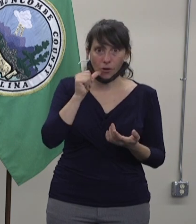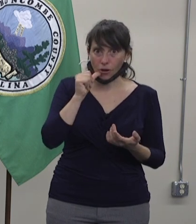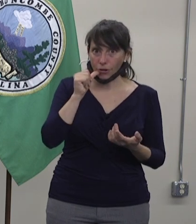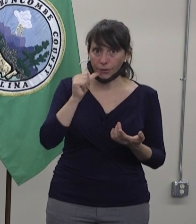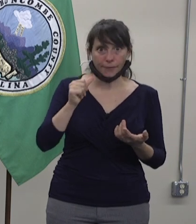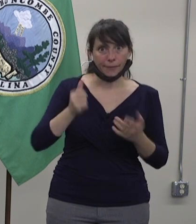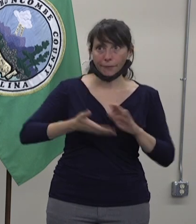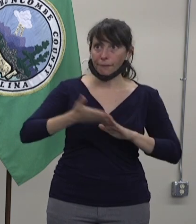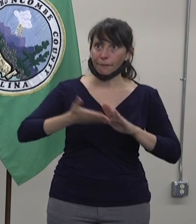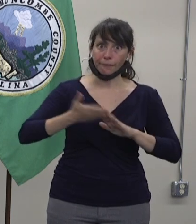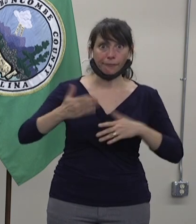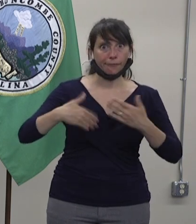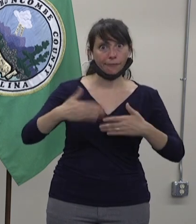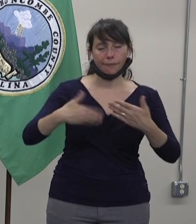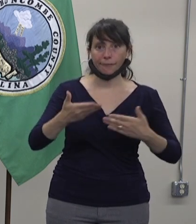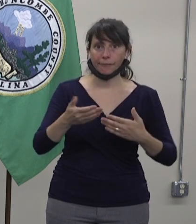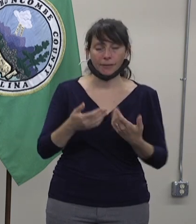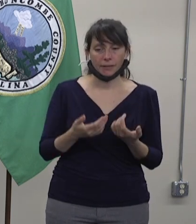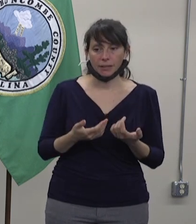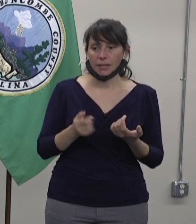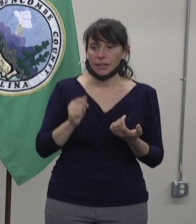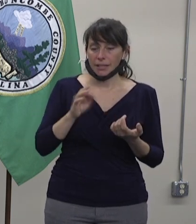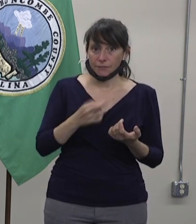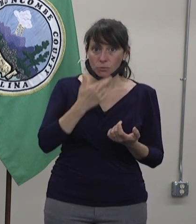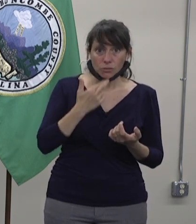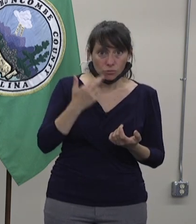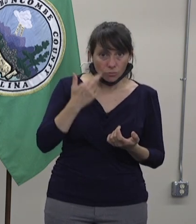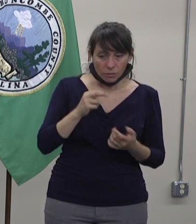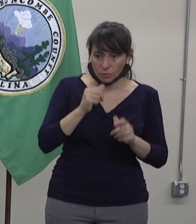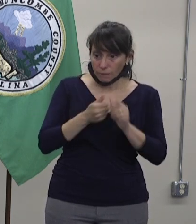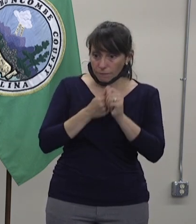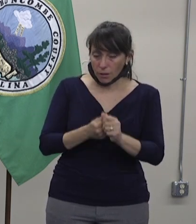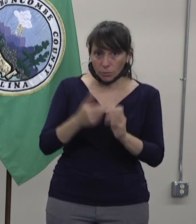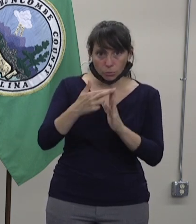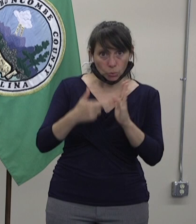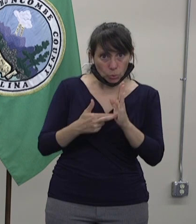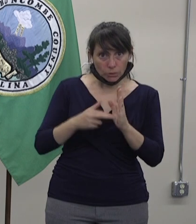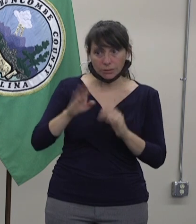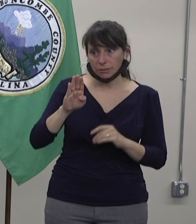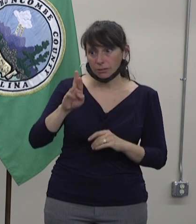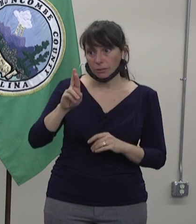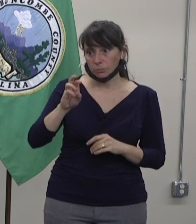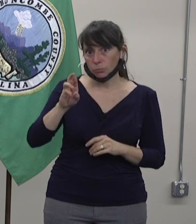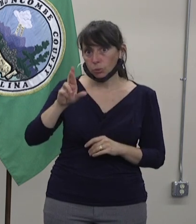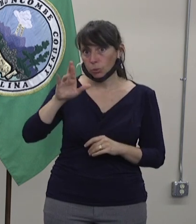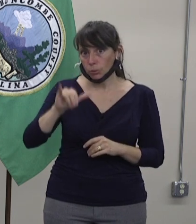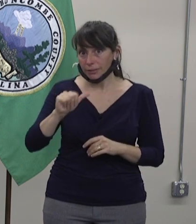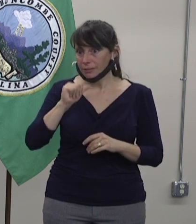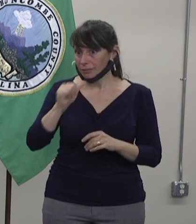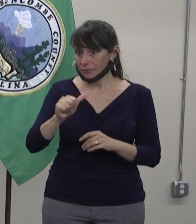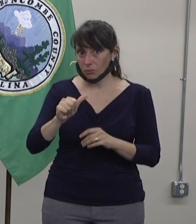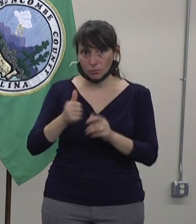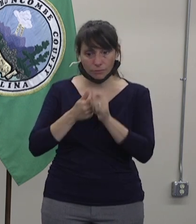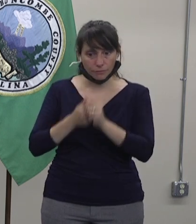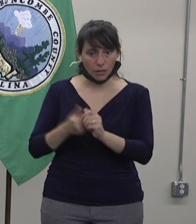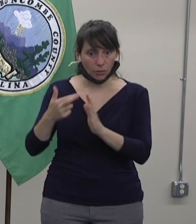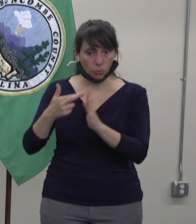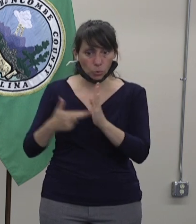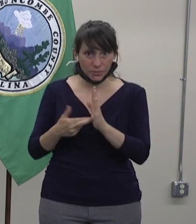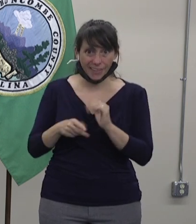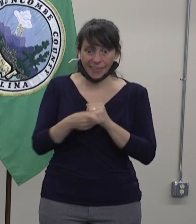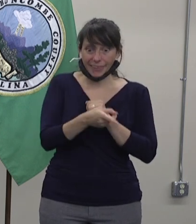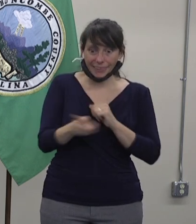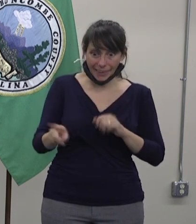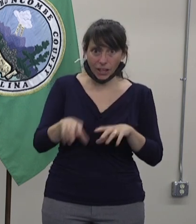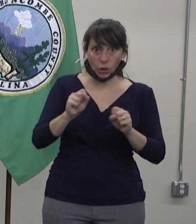Restaurants and breweries, if they do not follow this guidance, have the potential to become an ideal setting for the transmission